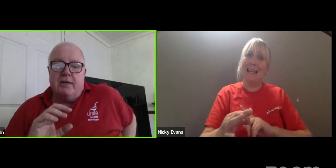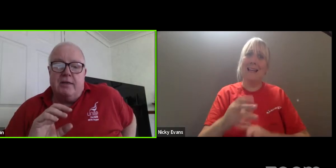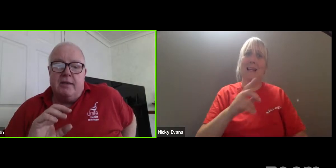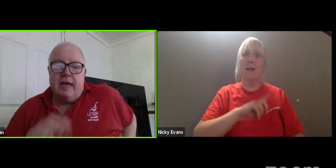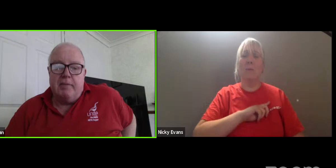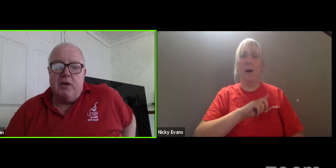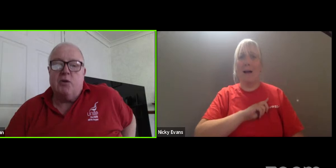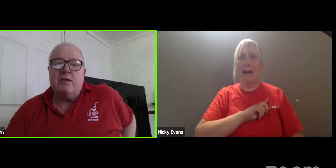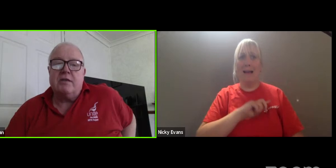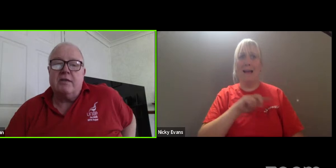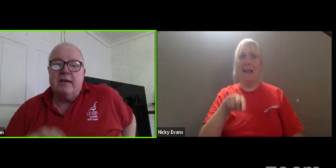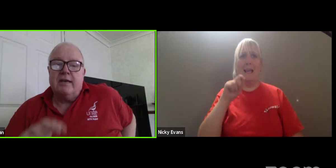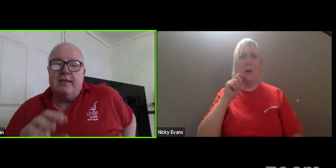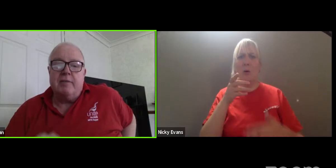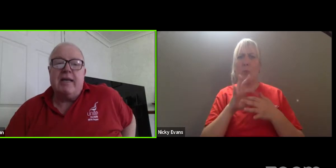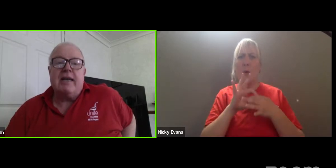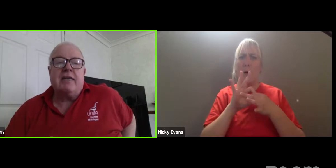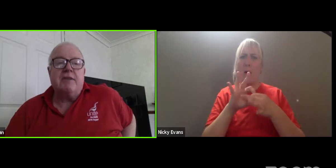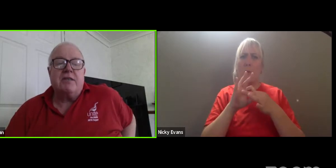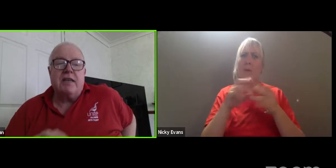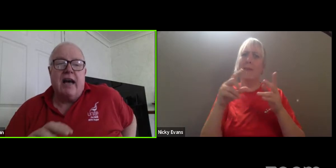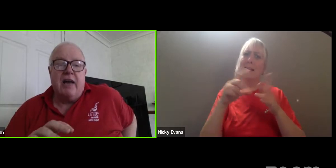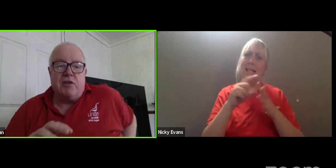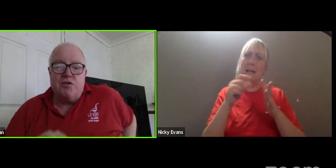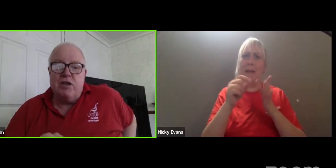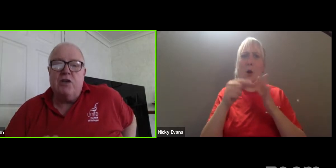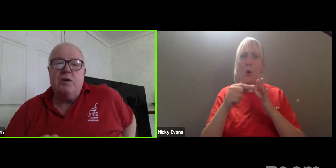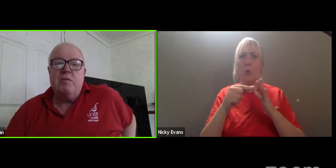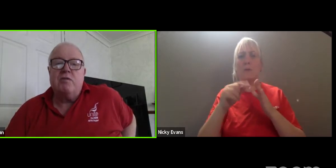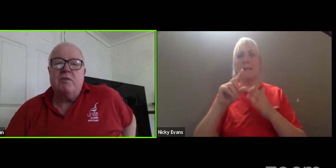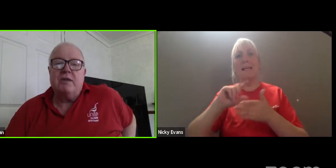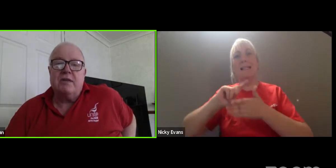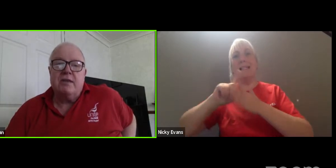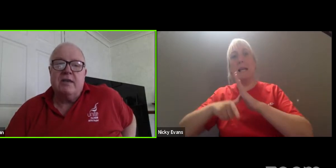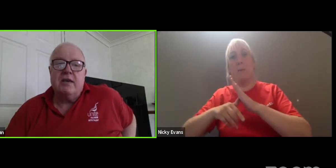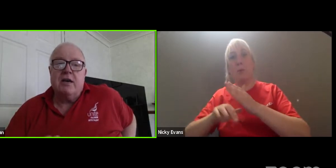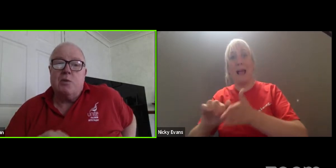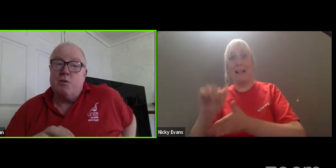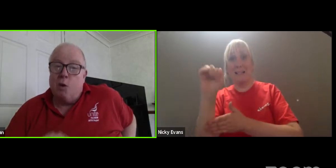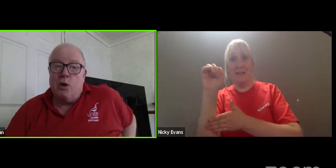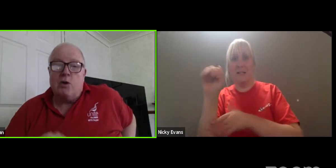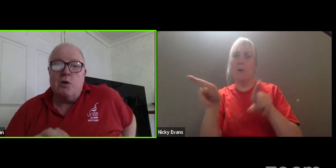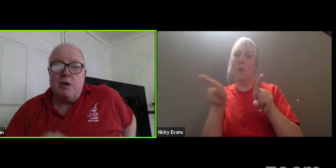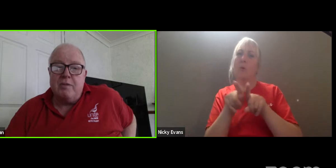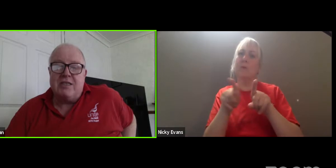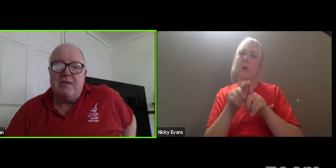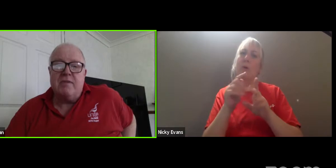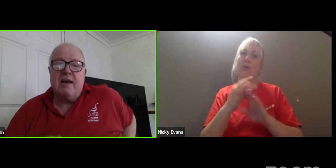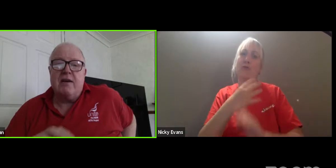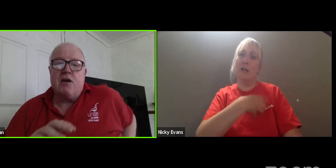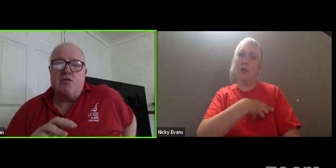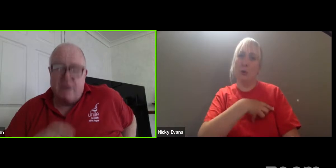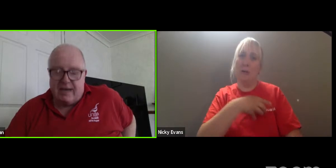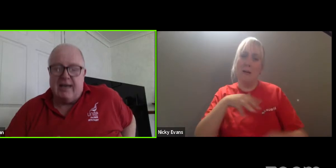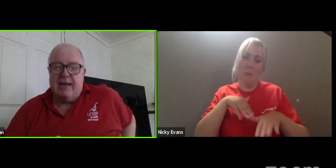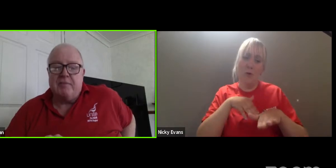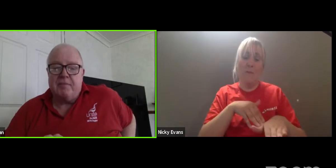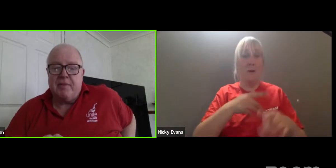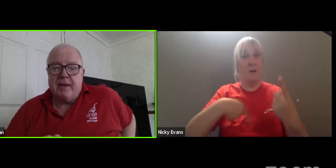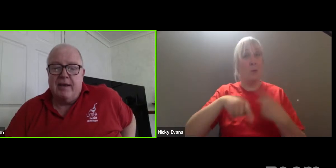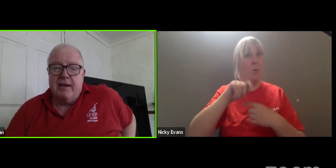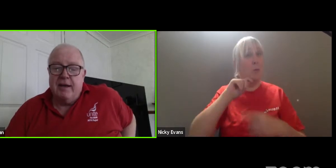between DPOs, disabled activists, and the trade union movement. And we're all going to miss him